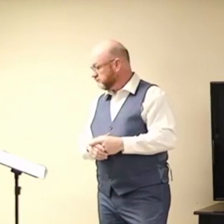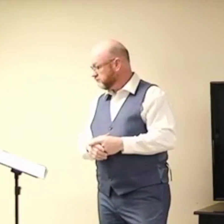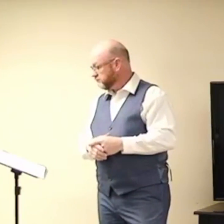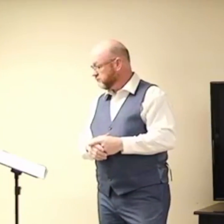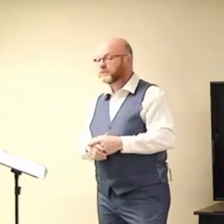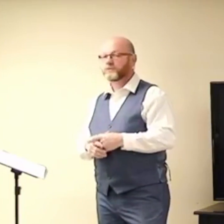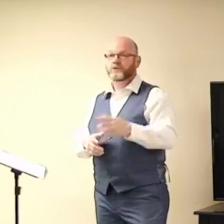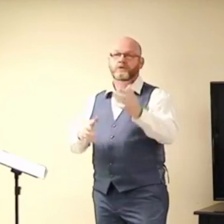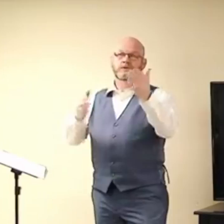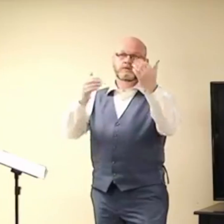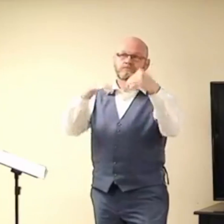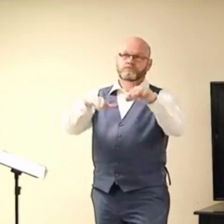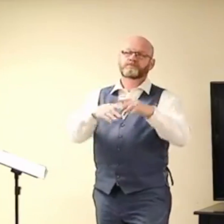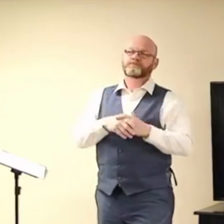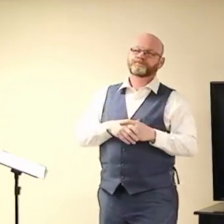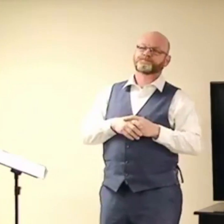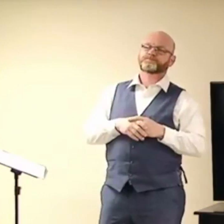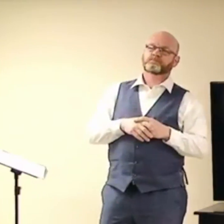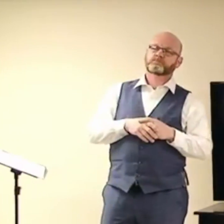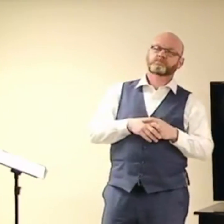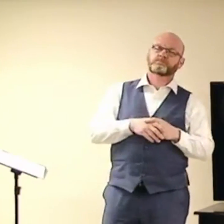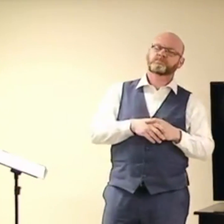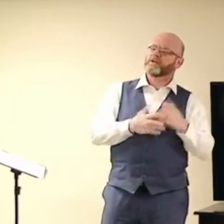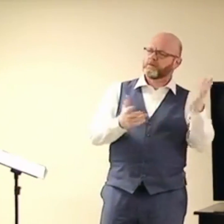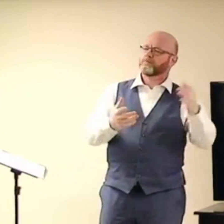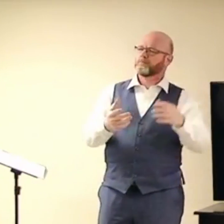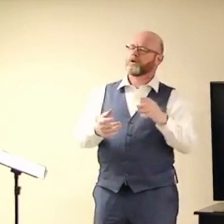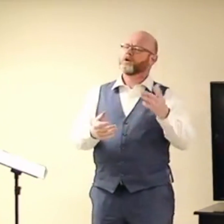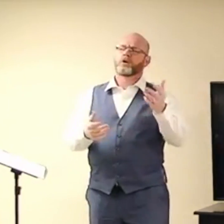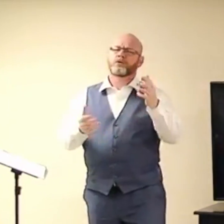that they will be made real, that God will keep his promises.